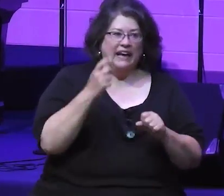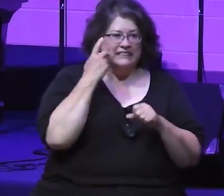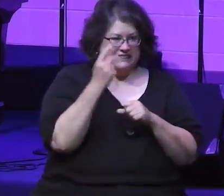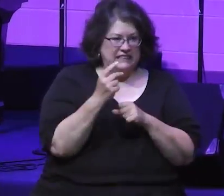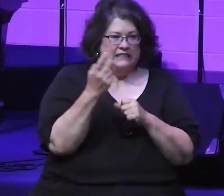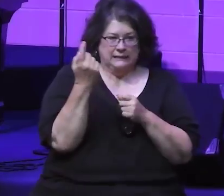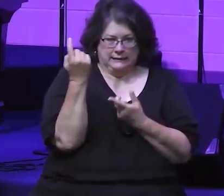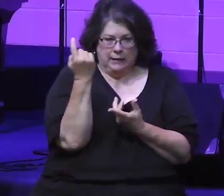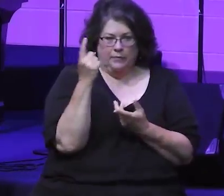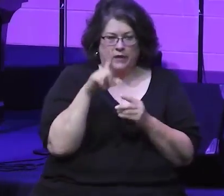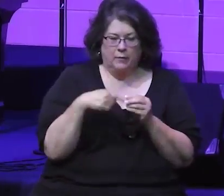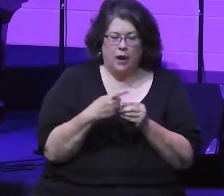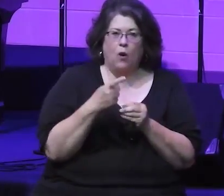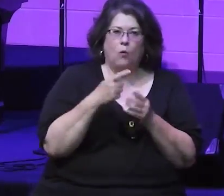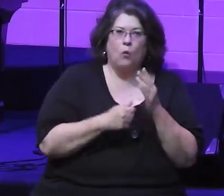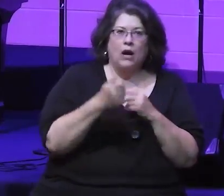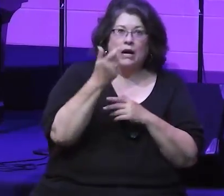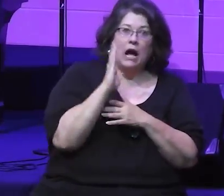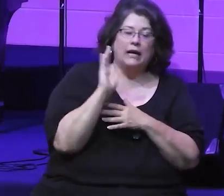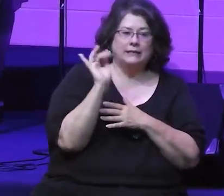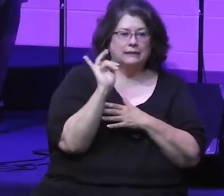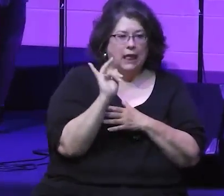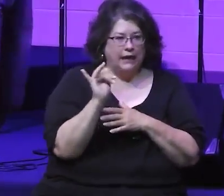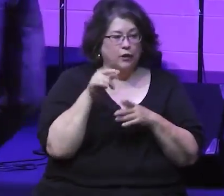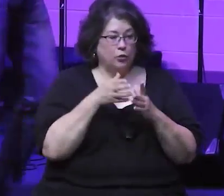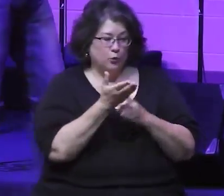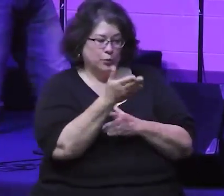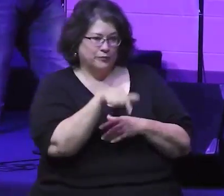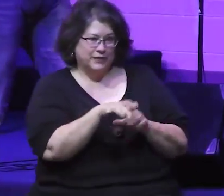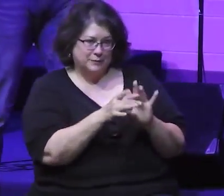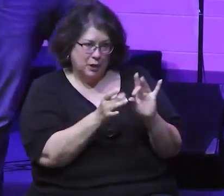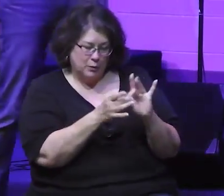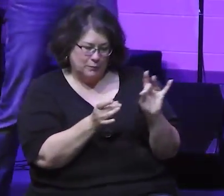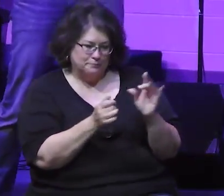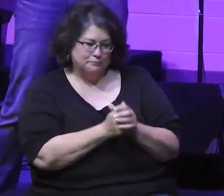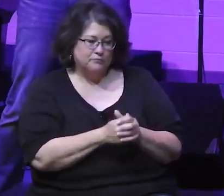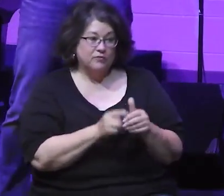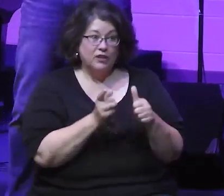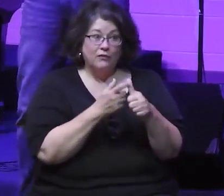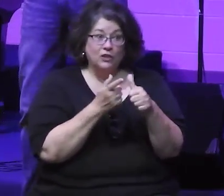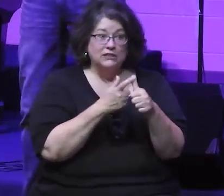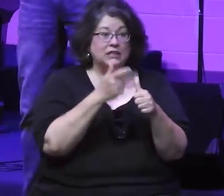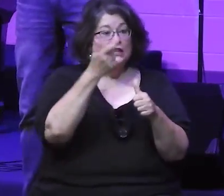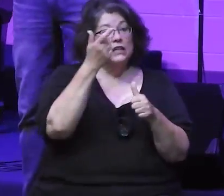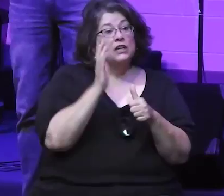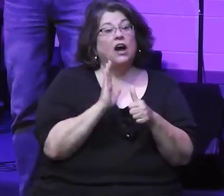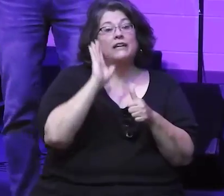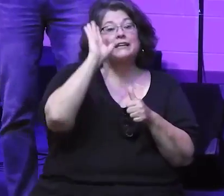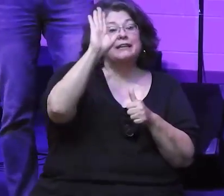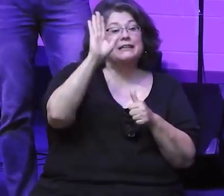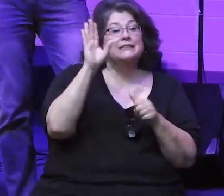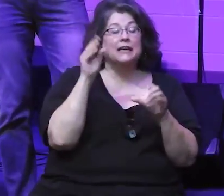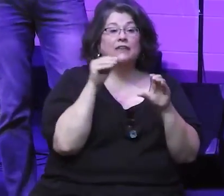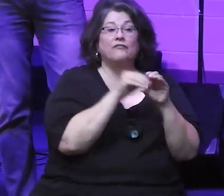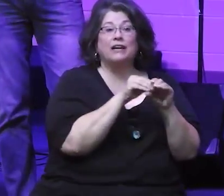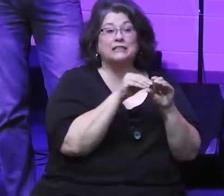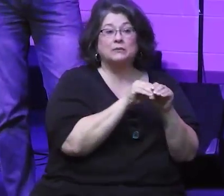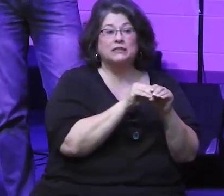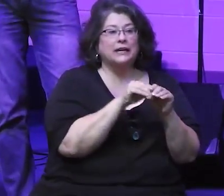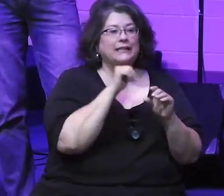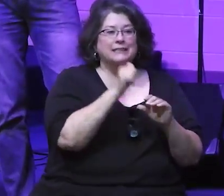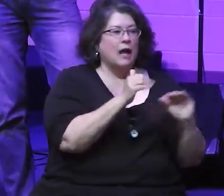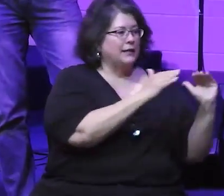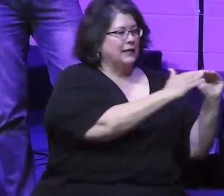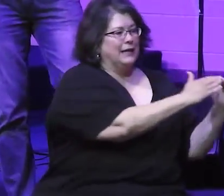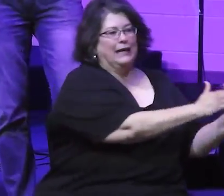three ideas I want to share about what God is like in this parable. And the first one, that God's investment is not